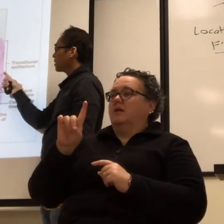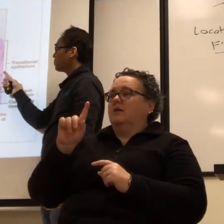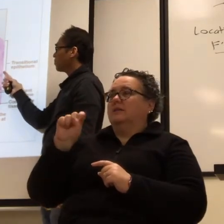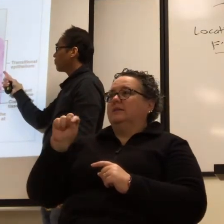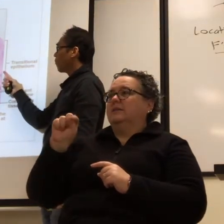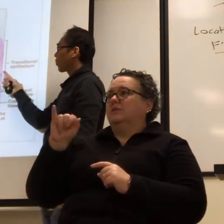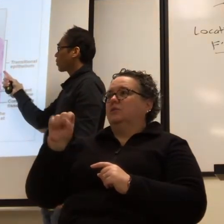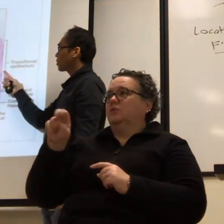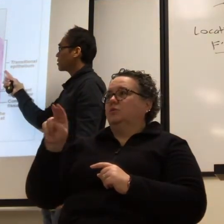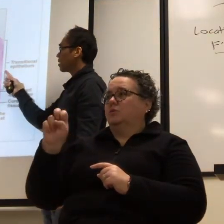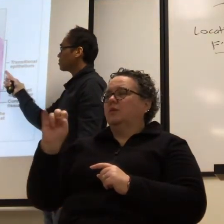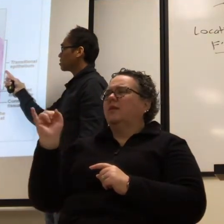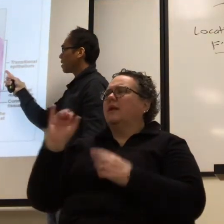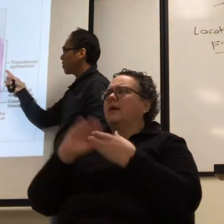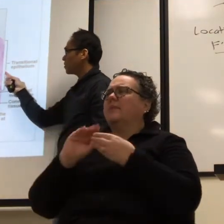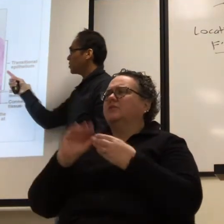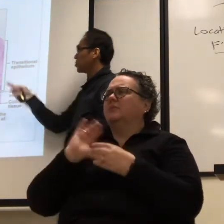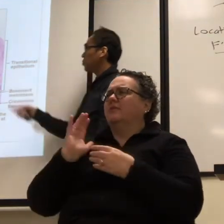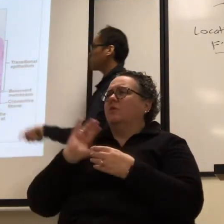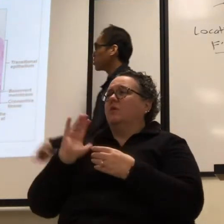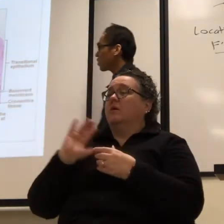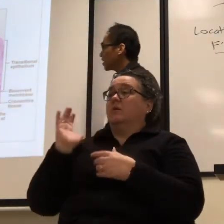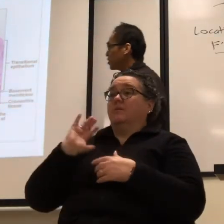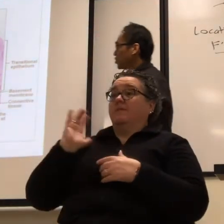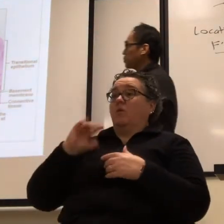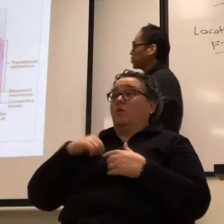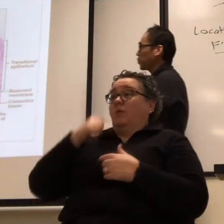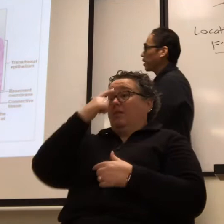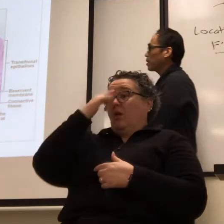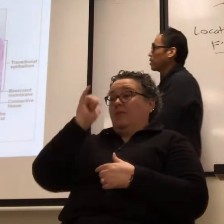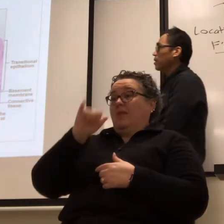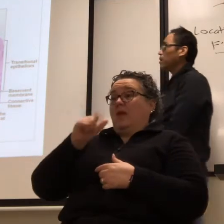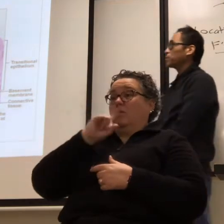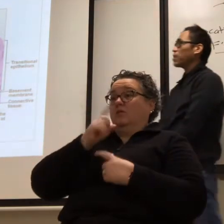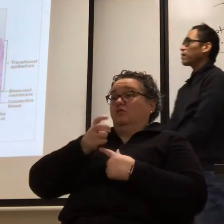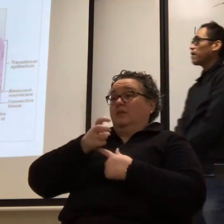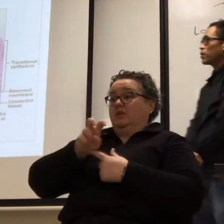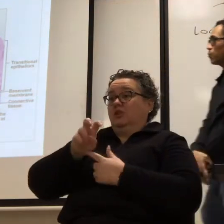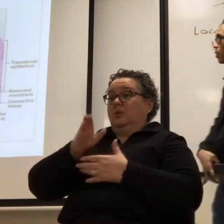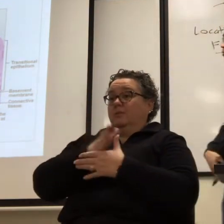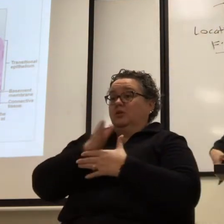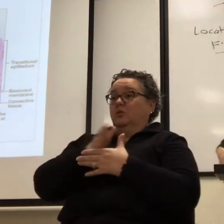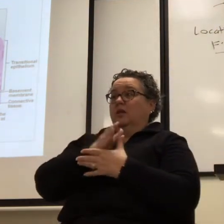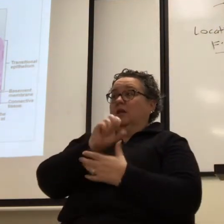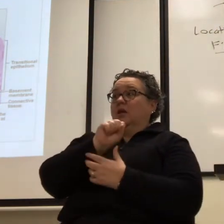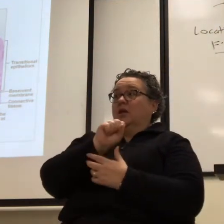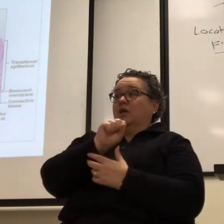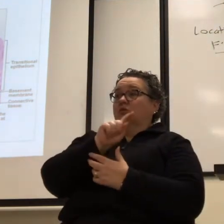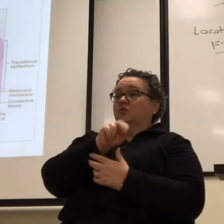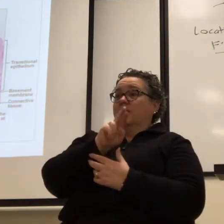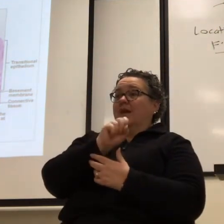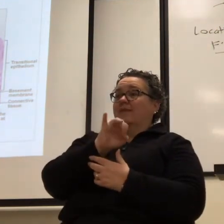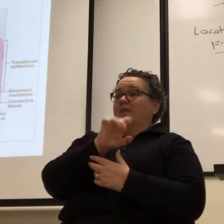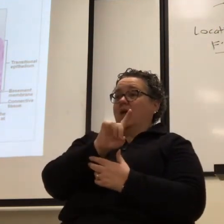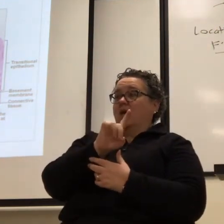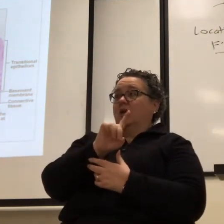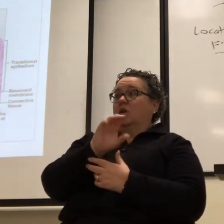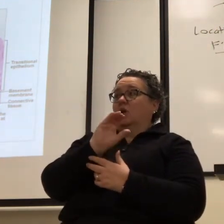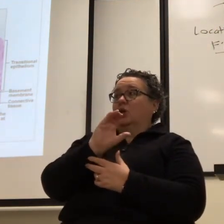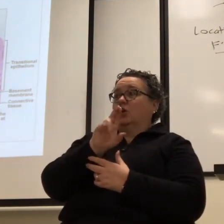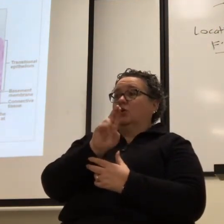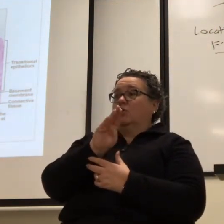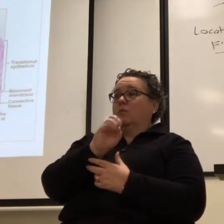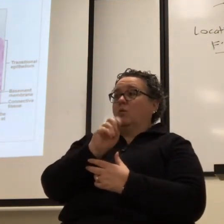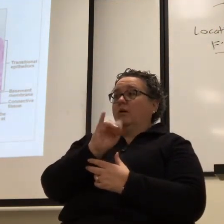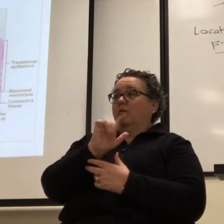Like I said before, histologists thought this tissue was the transition between stratified cuboidal and stratified columnar. So